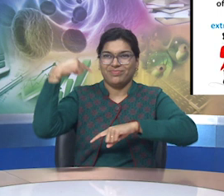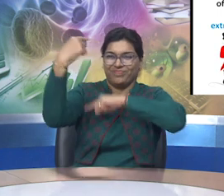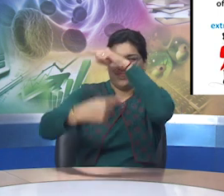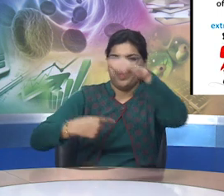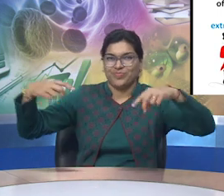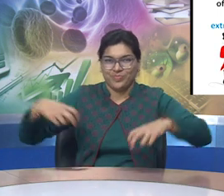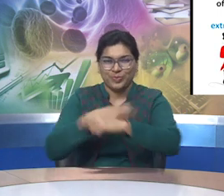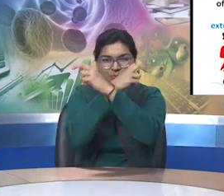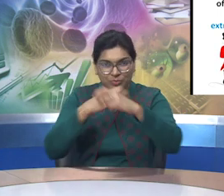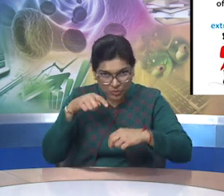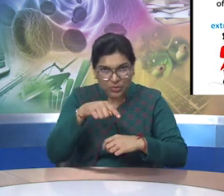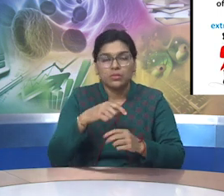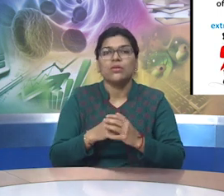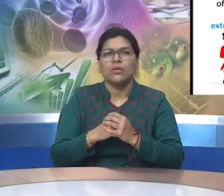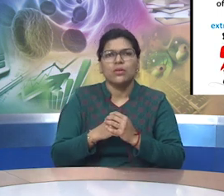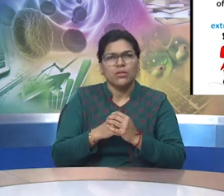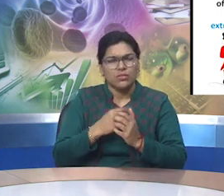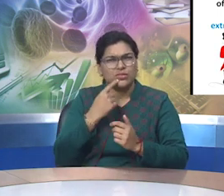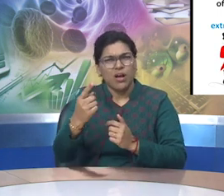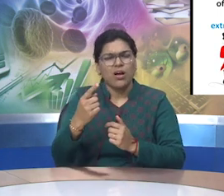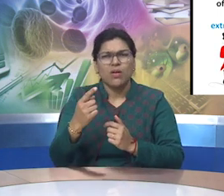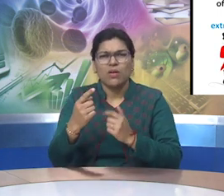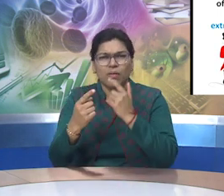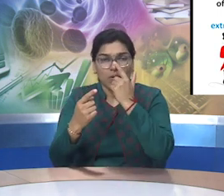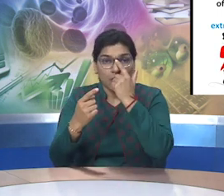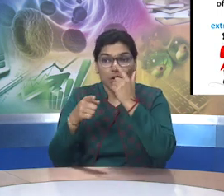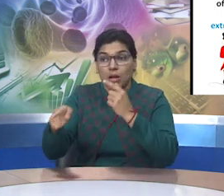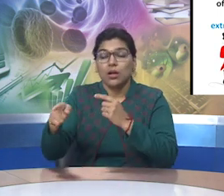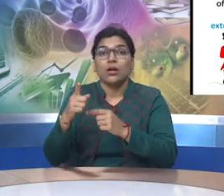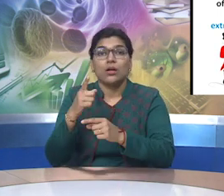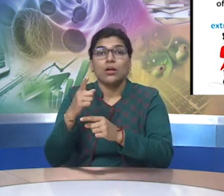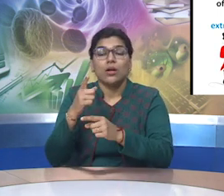It is the time to discuss the problem of vocabulary.